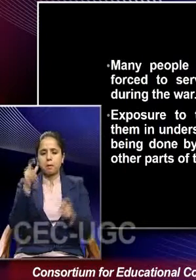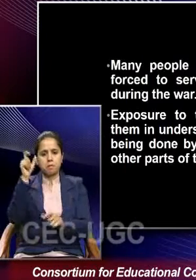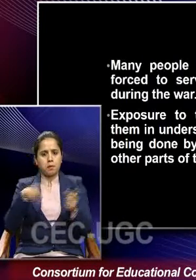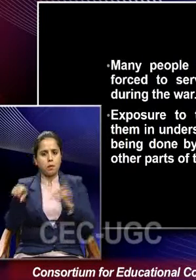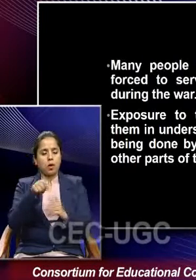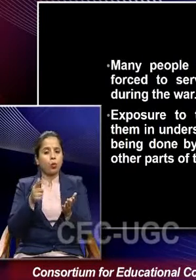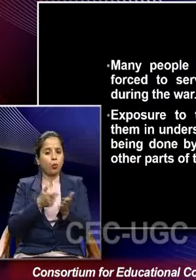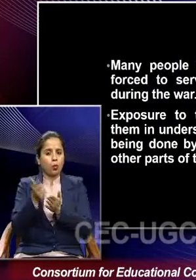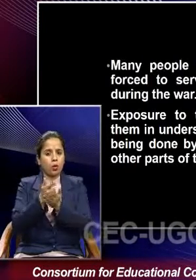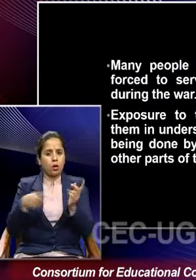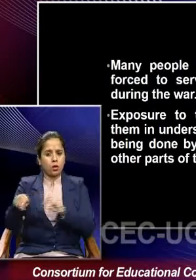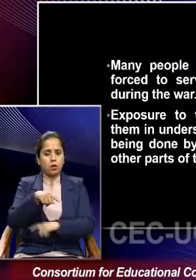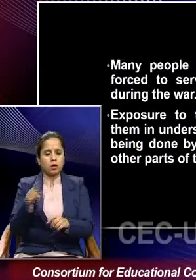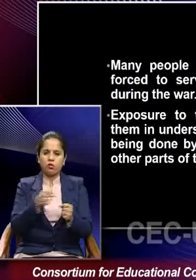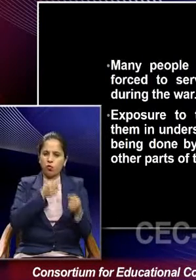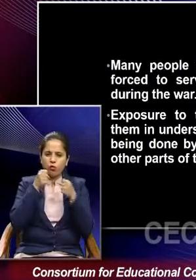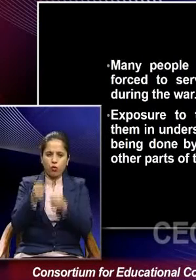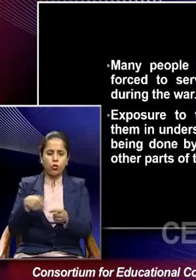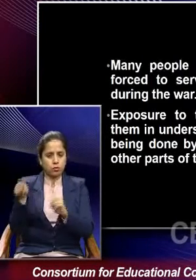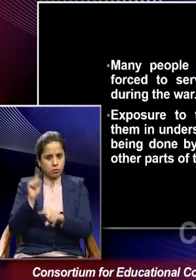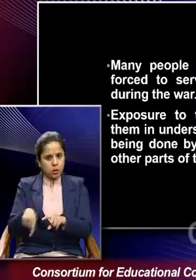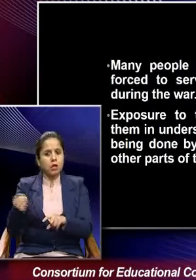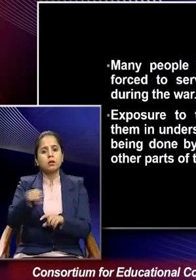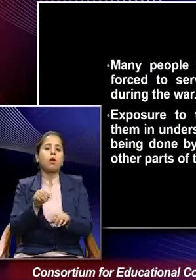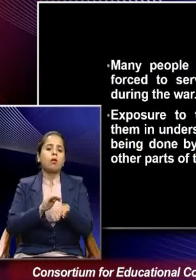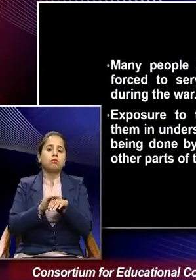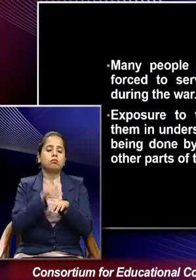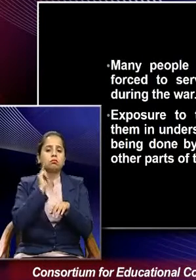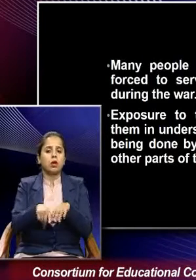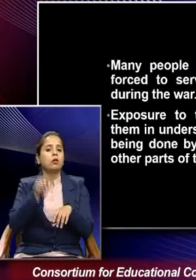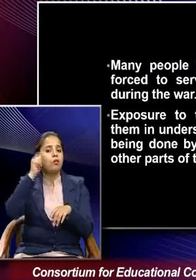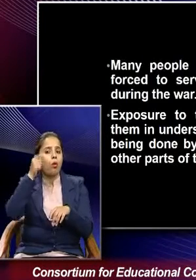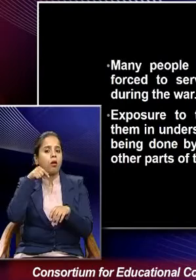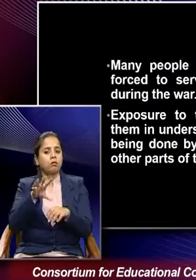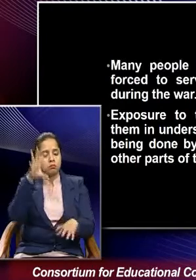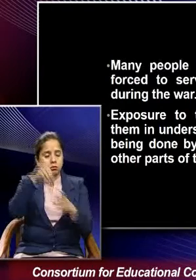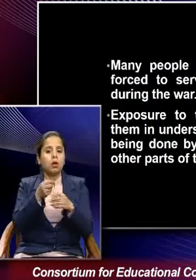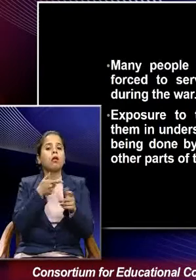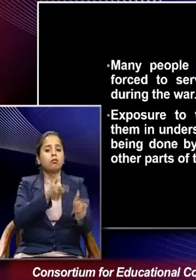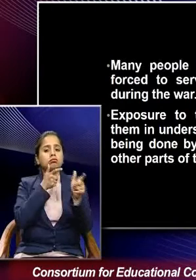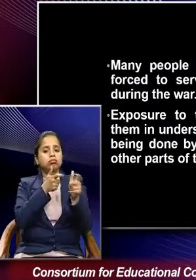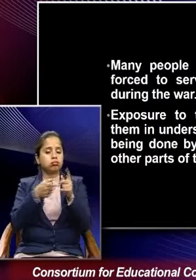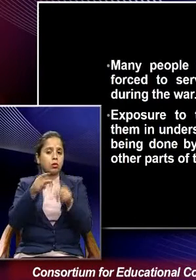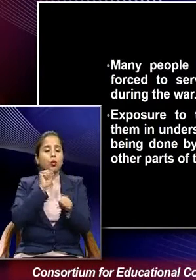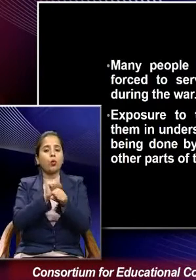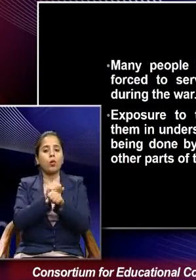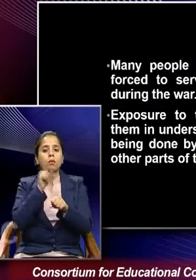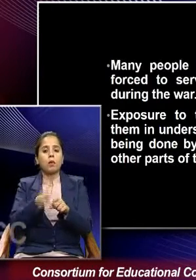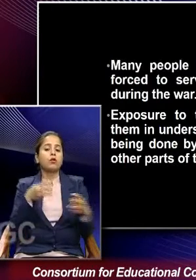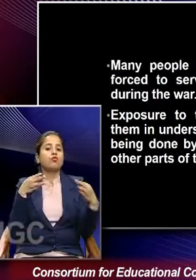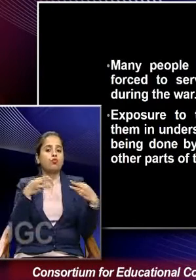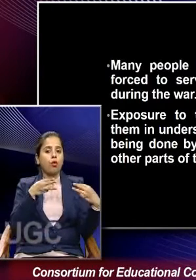from the villages were forced to serve in the British Army during the war. Exposure to